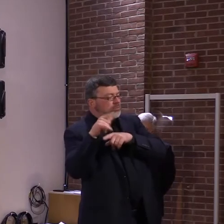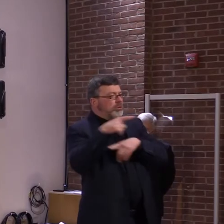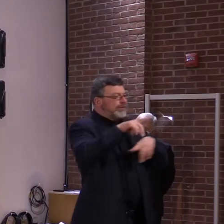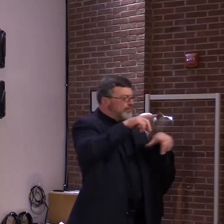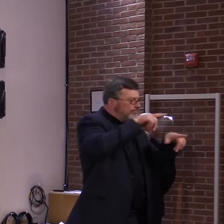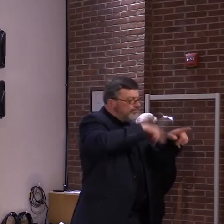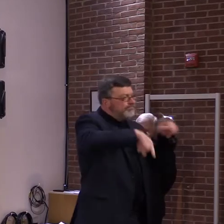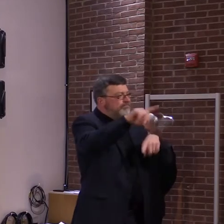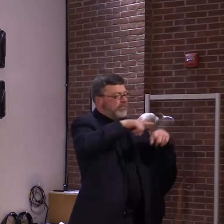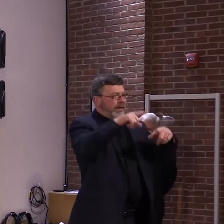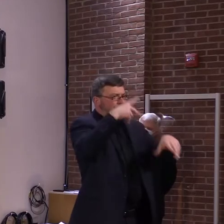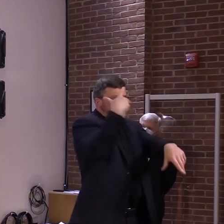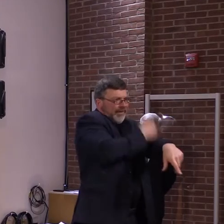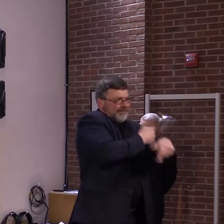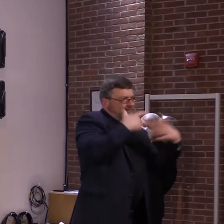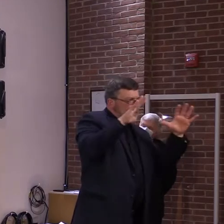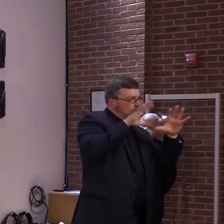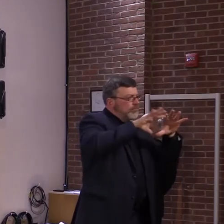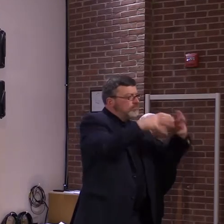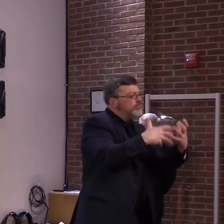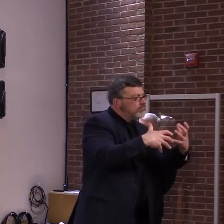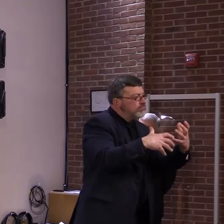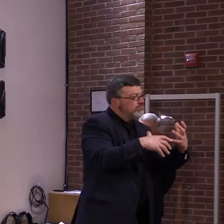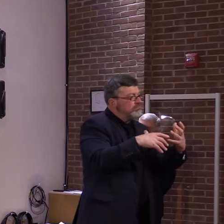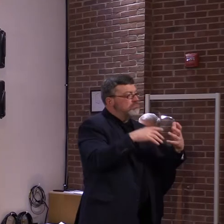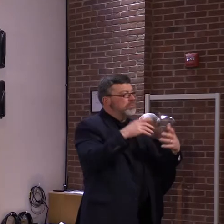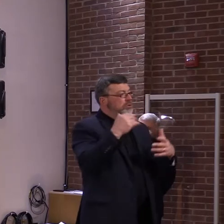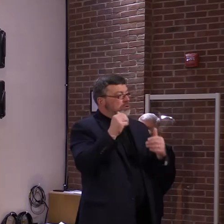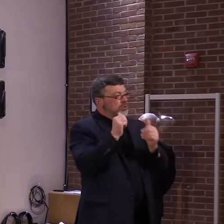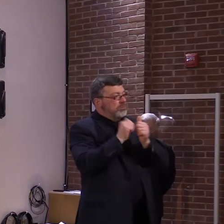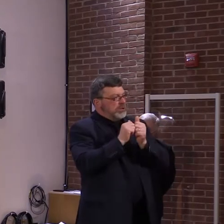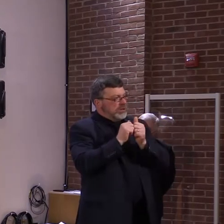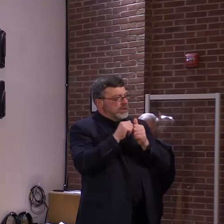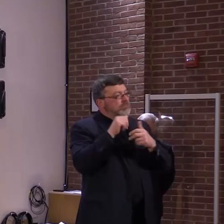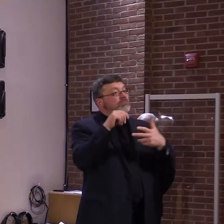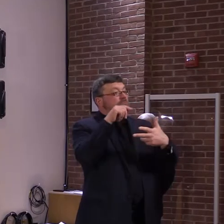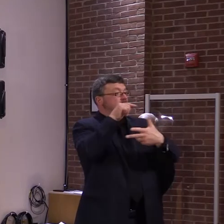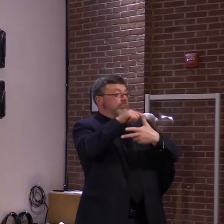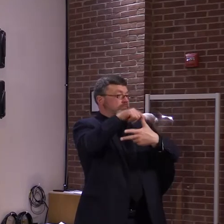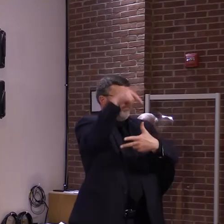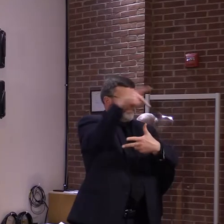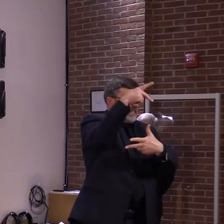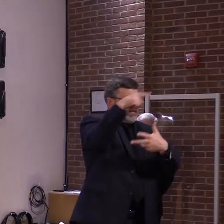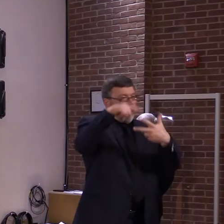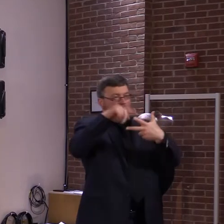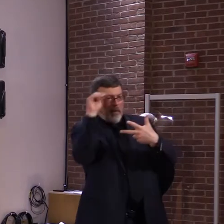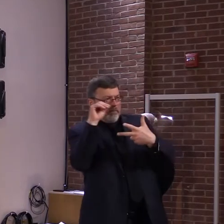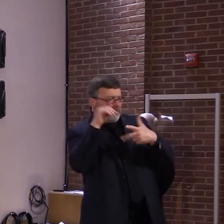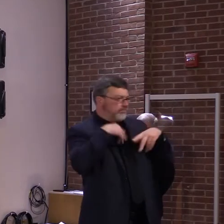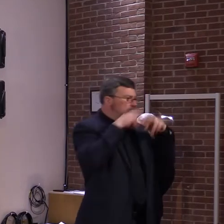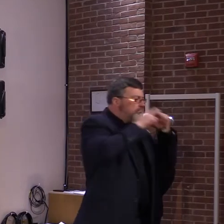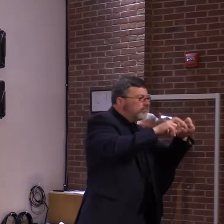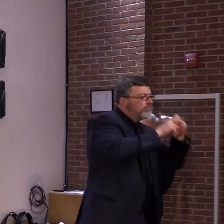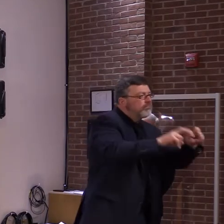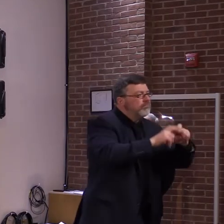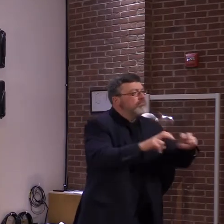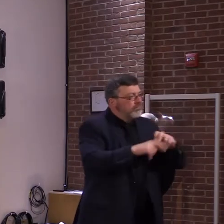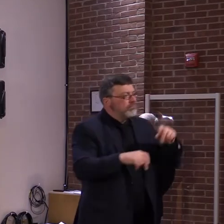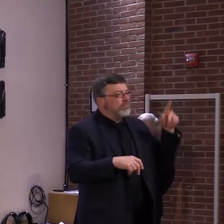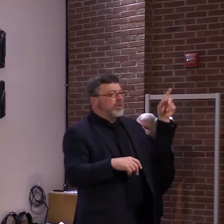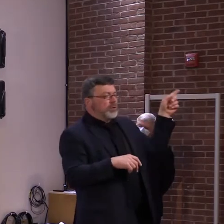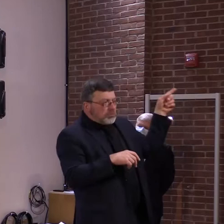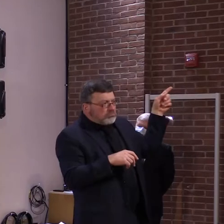messenger RNA vaccines, the vaccine was 94% effective in preventing